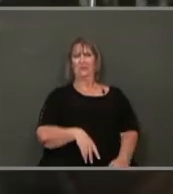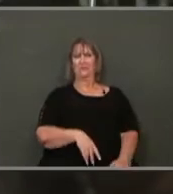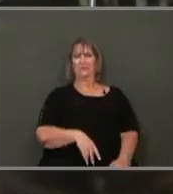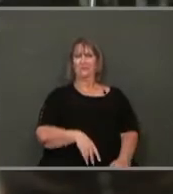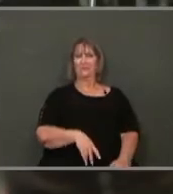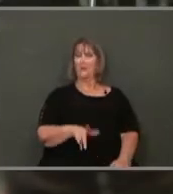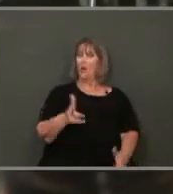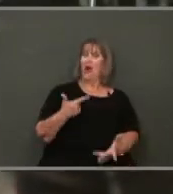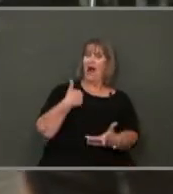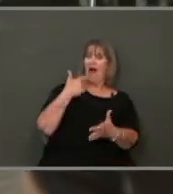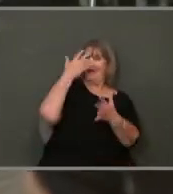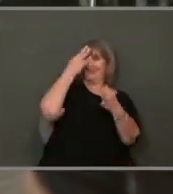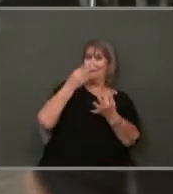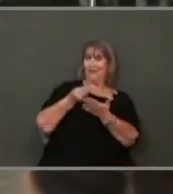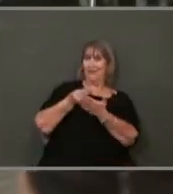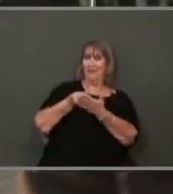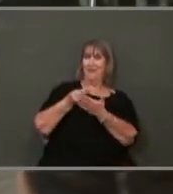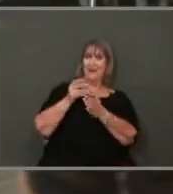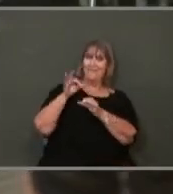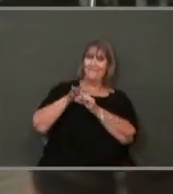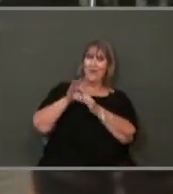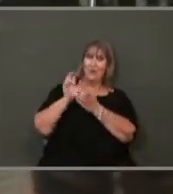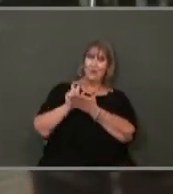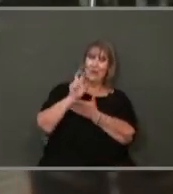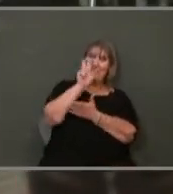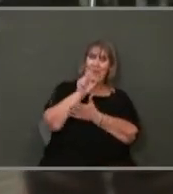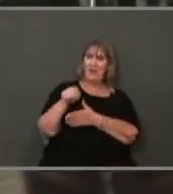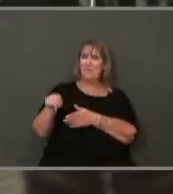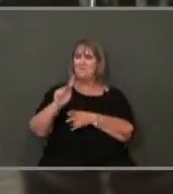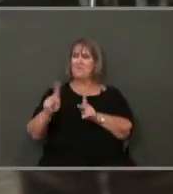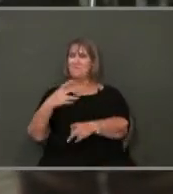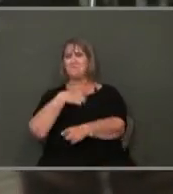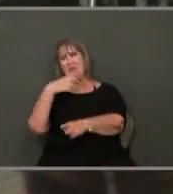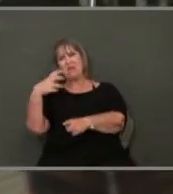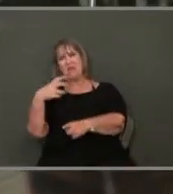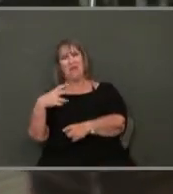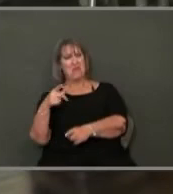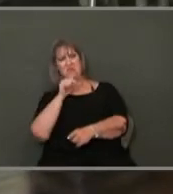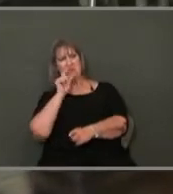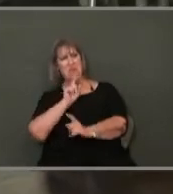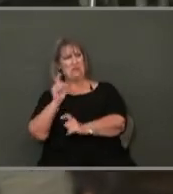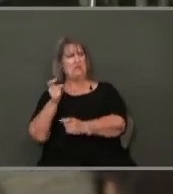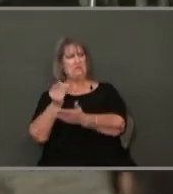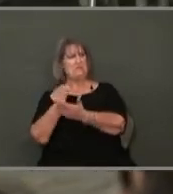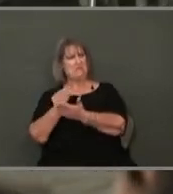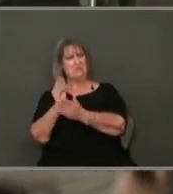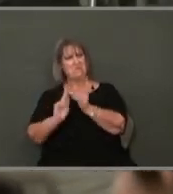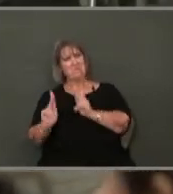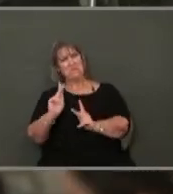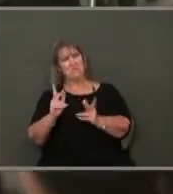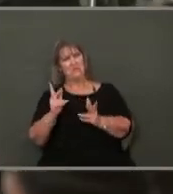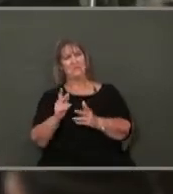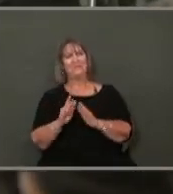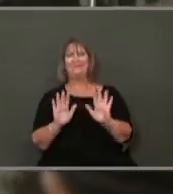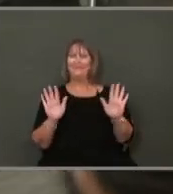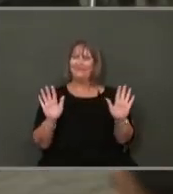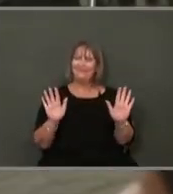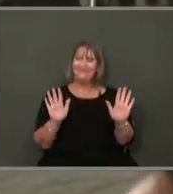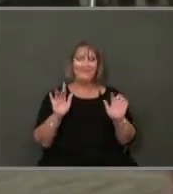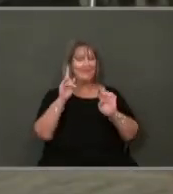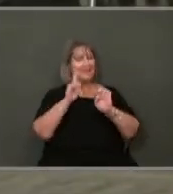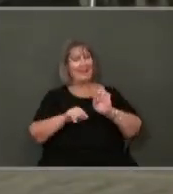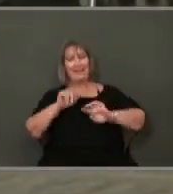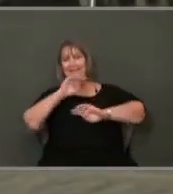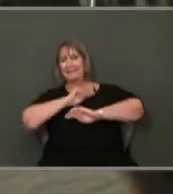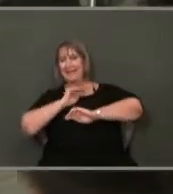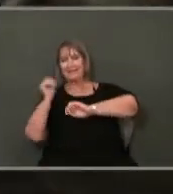give us back our $50 million? No matter what, I lose. And right now, I'm not thinking politics. I'm thinking